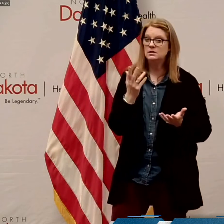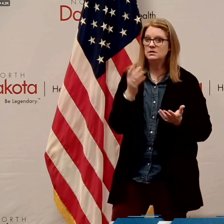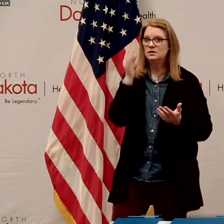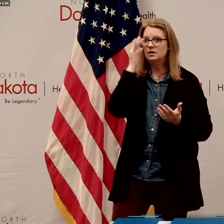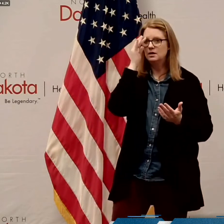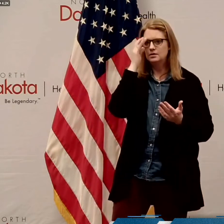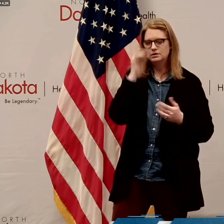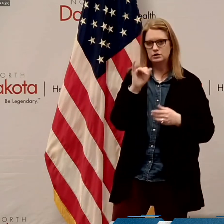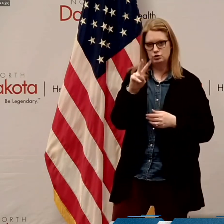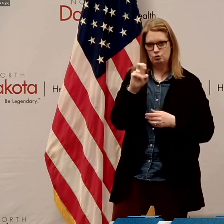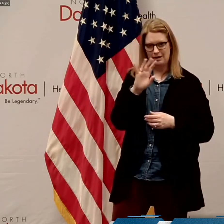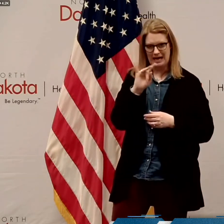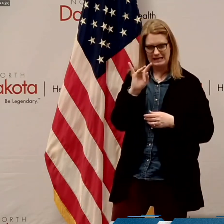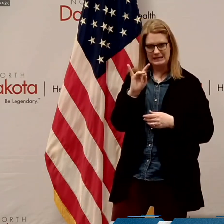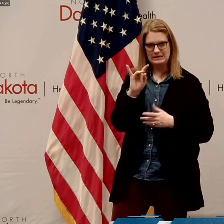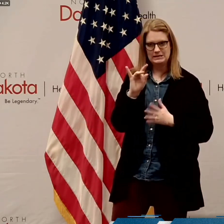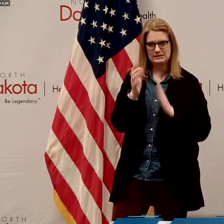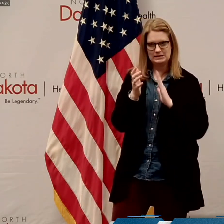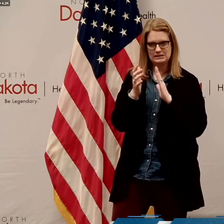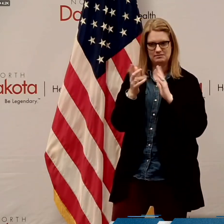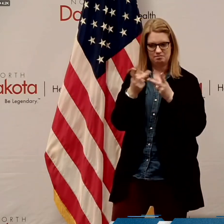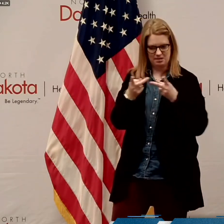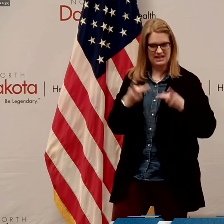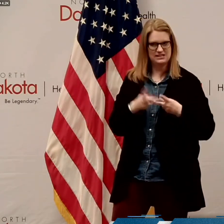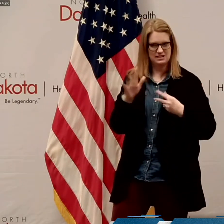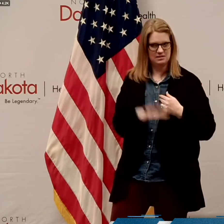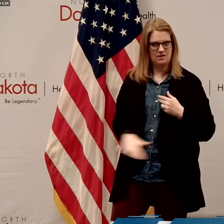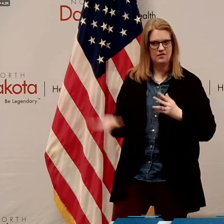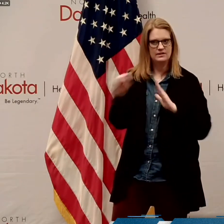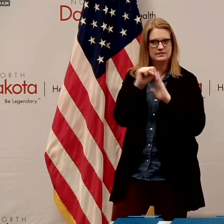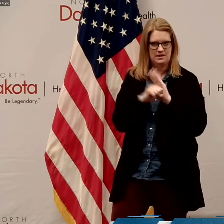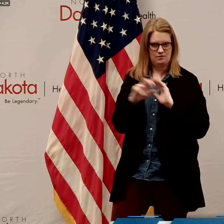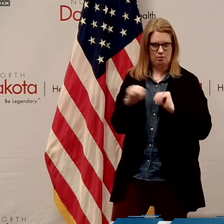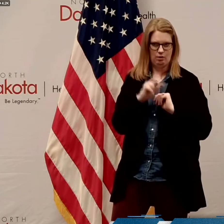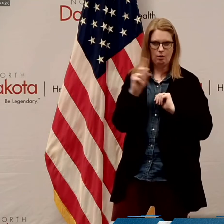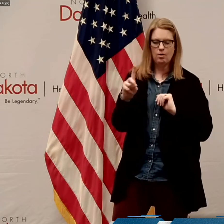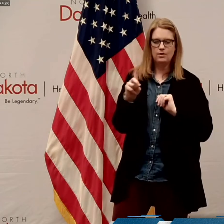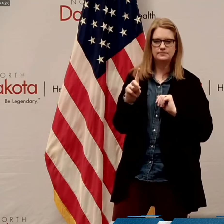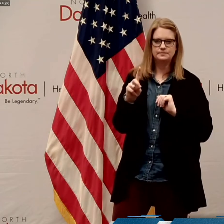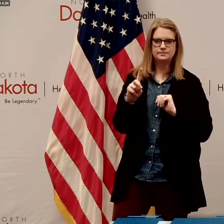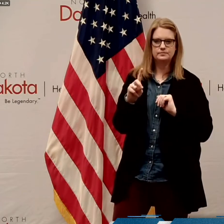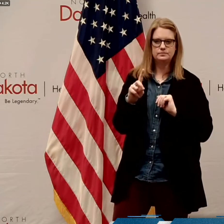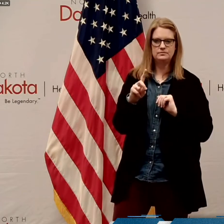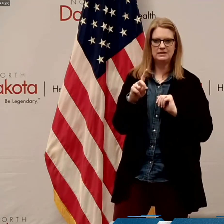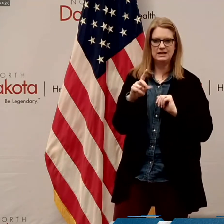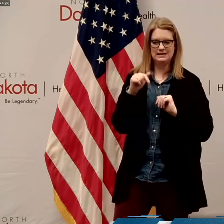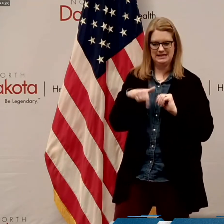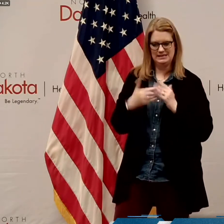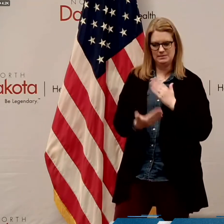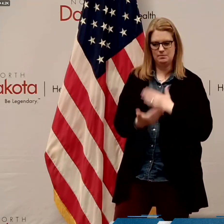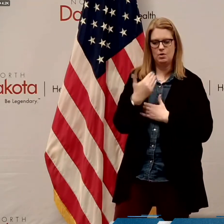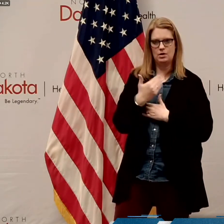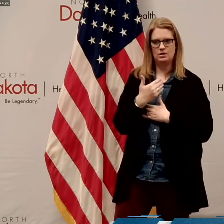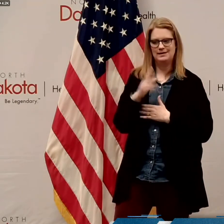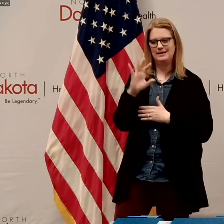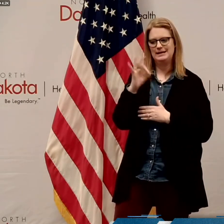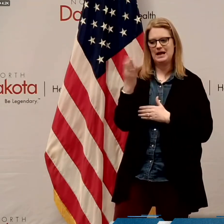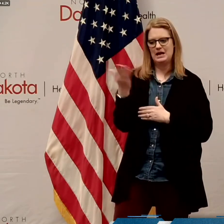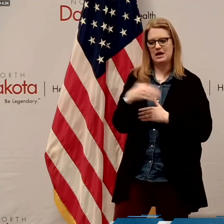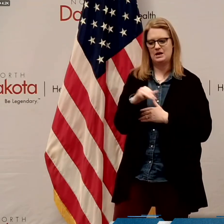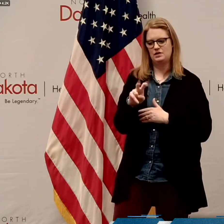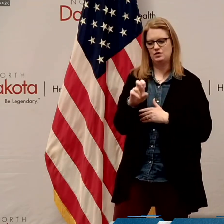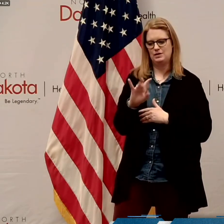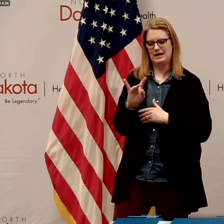got 218 facilities in the state of North Dakota, and on the report this morning, there's 9 out of the